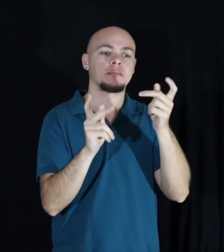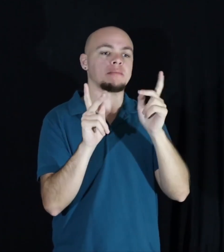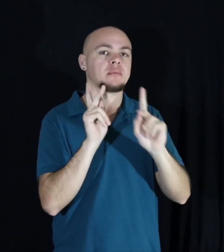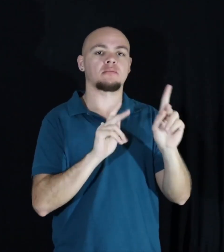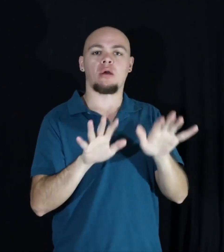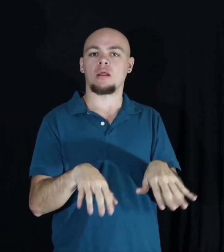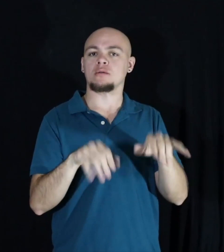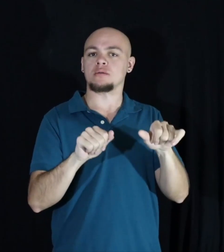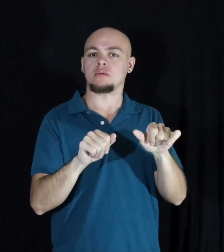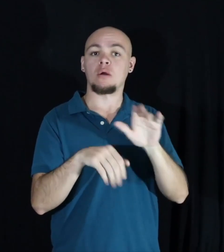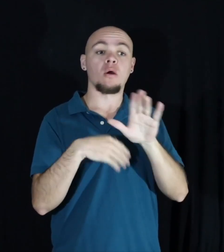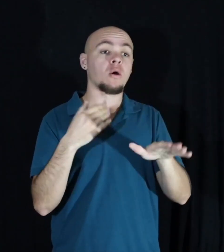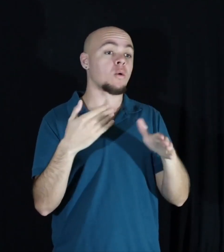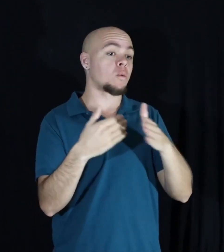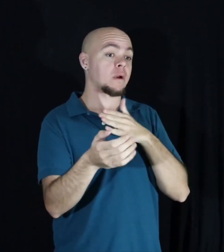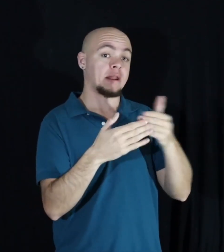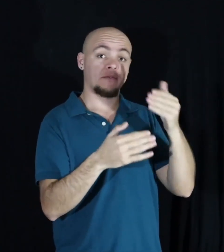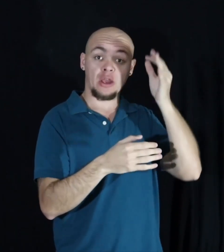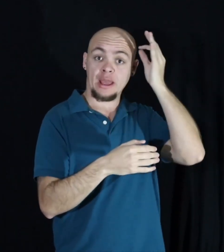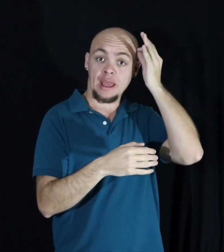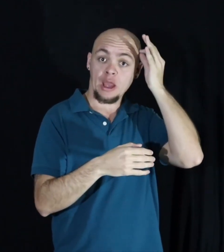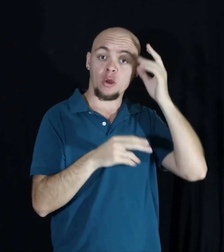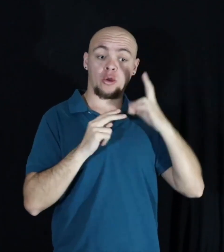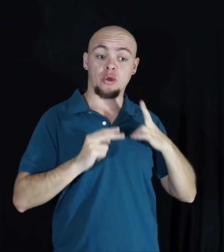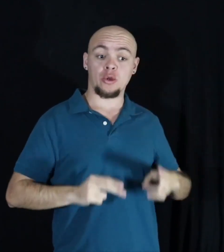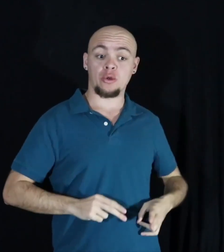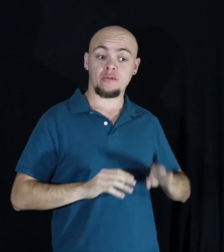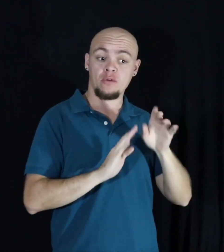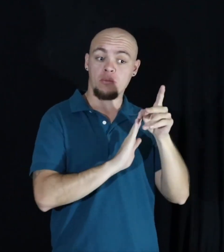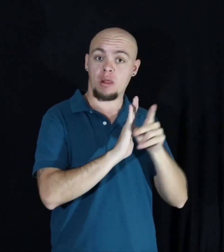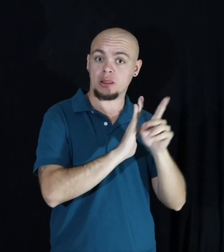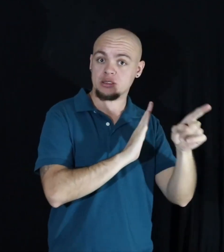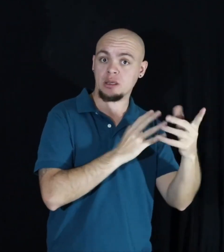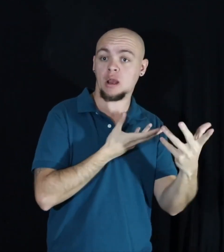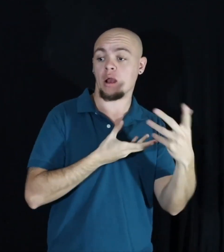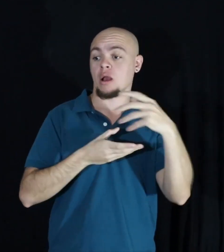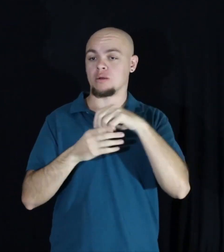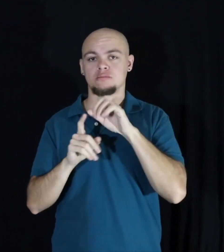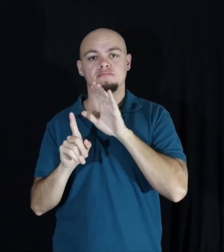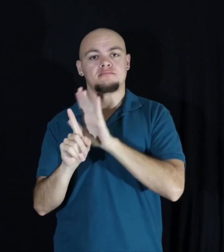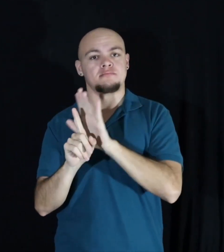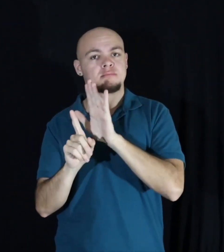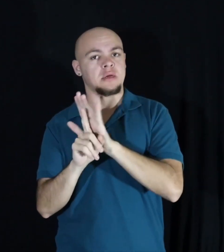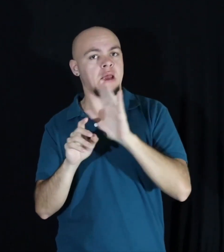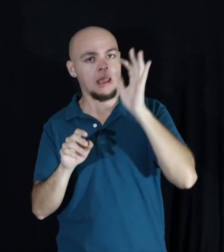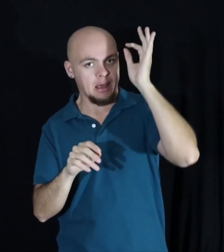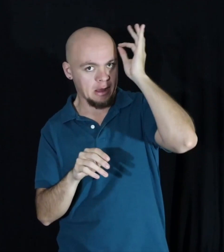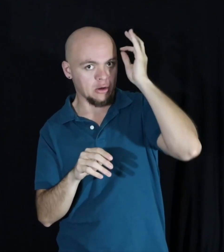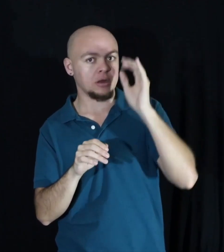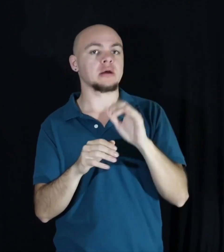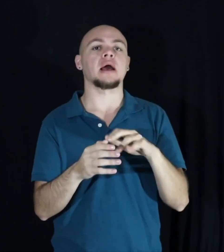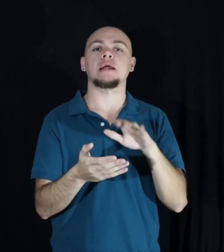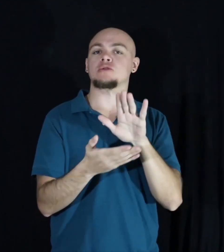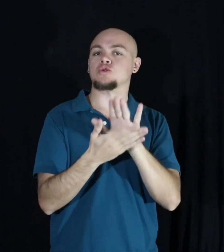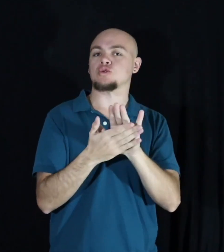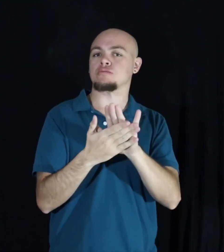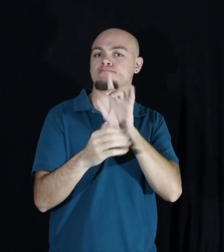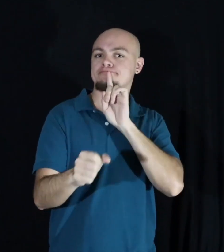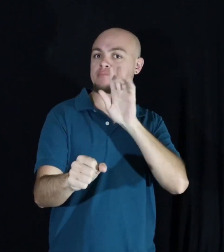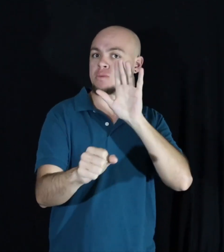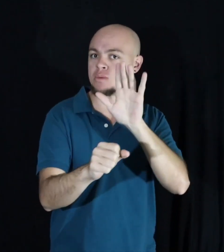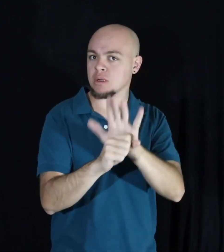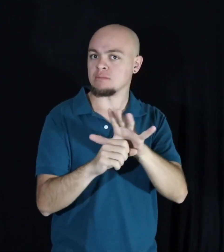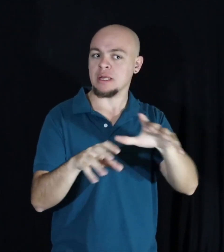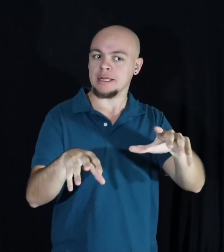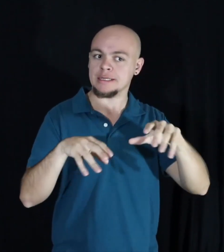place alongside whatever hair or uniform policies they have. And by adopting the code, institutions make a pledge to accept and